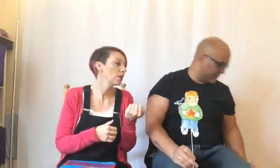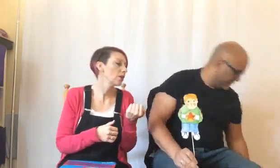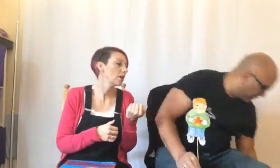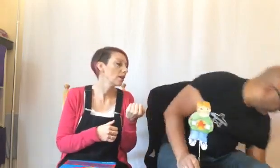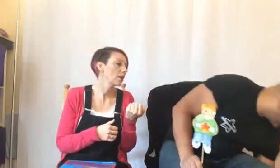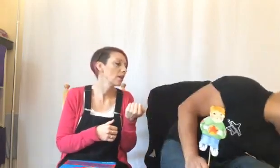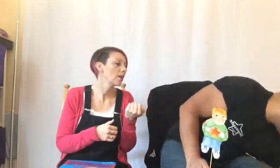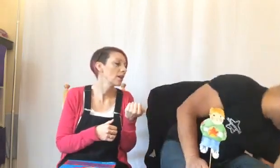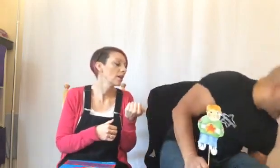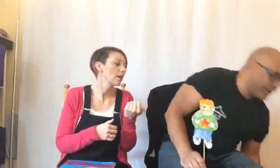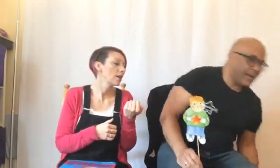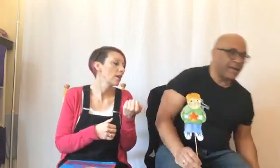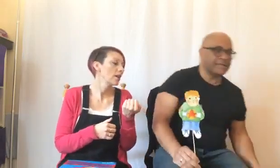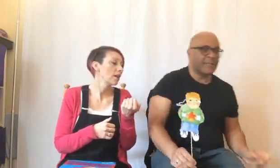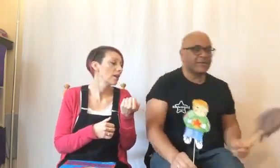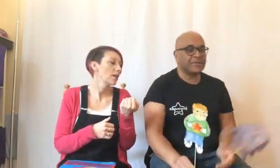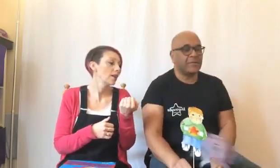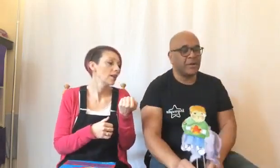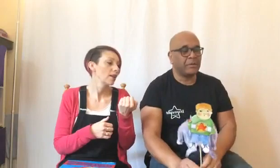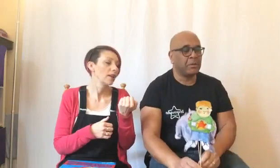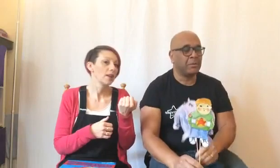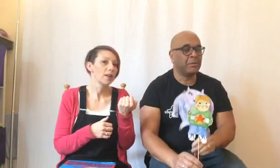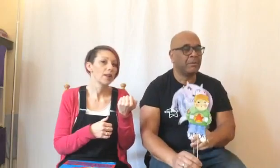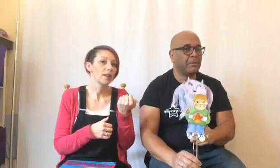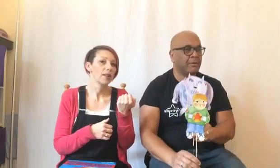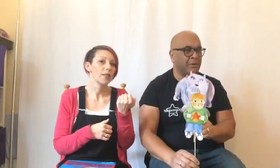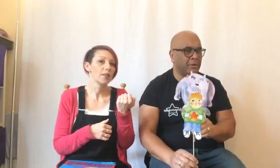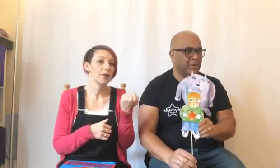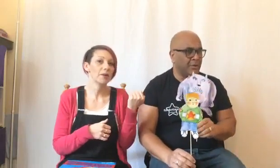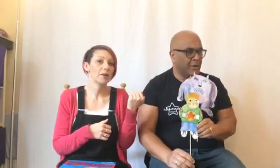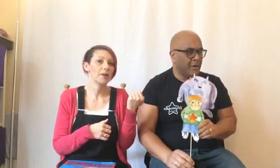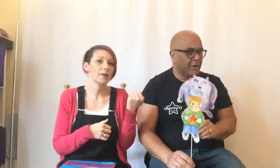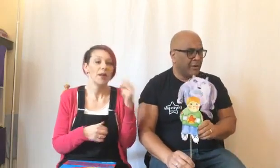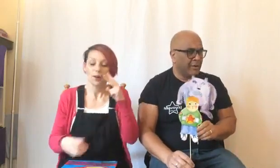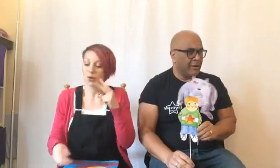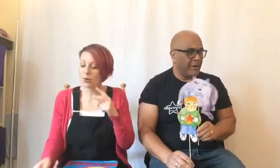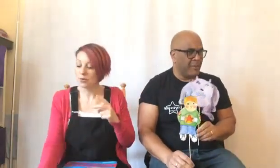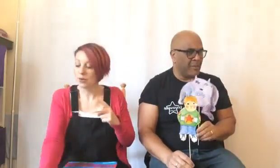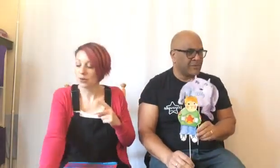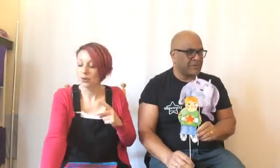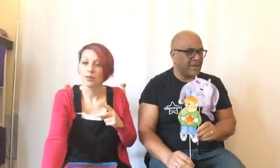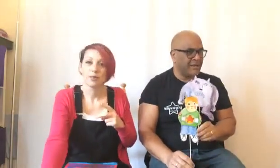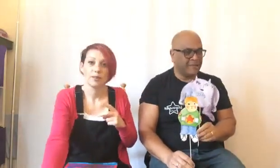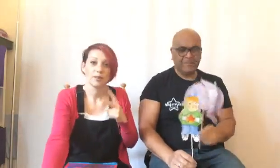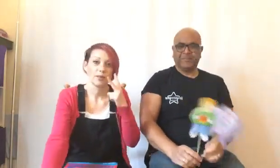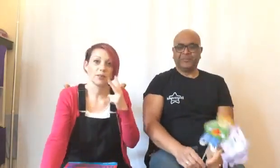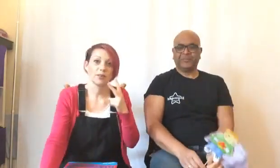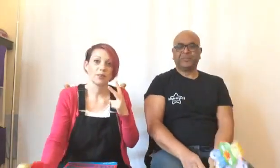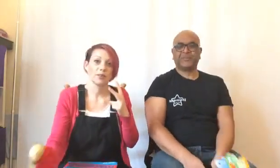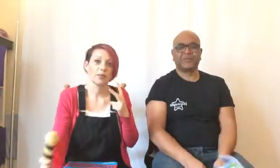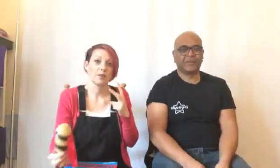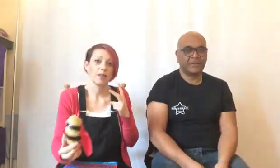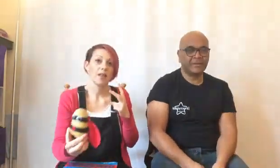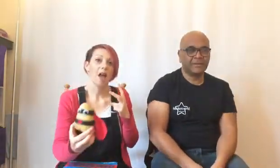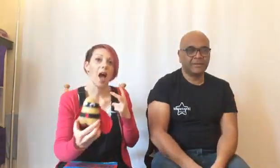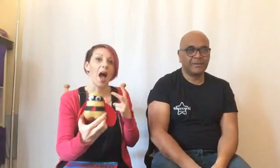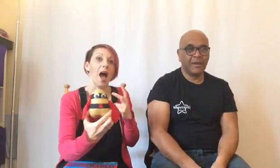got? And it's about someone. Oh, look who I've got. Monster. Look at this.